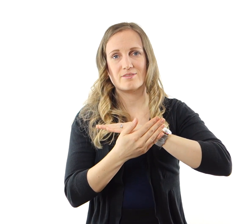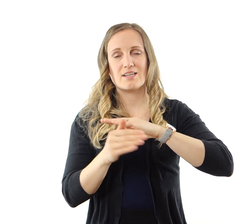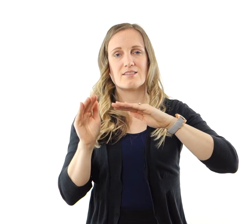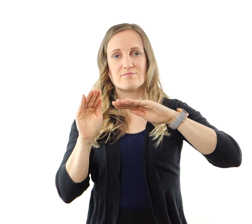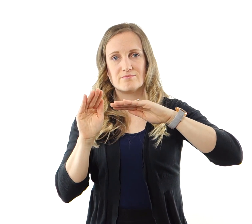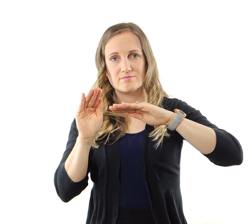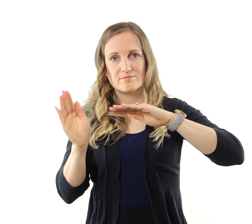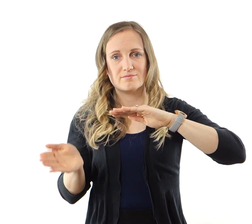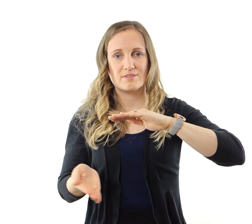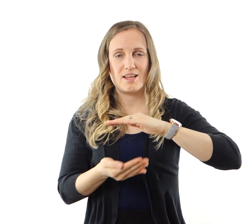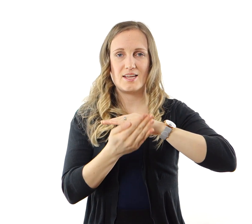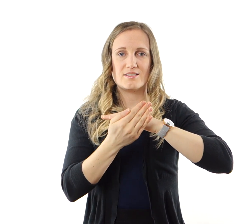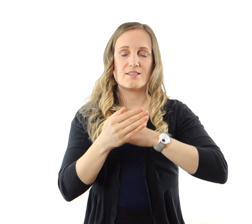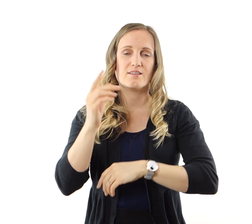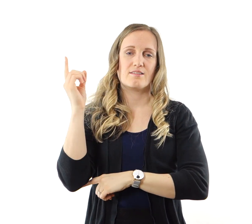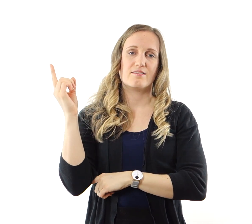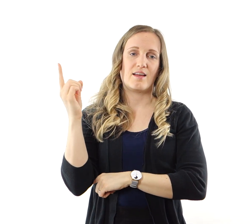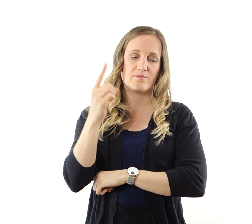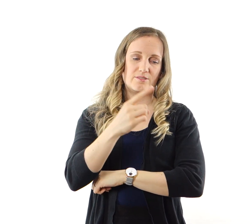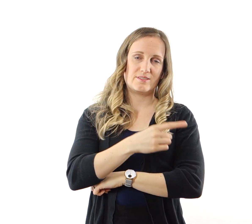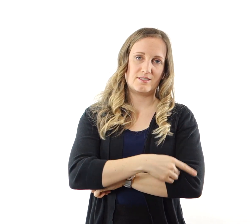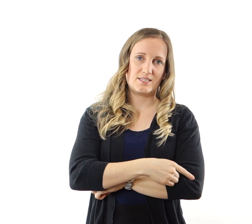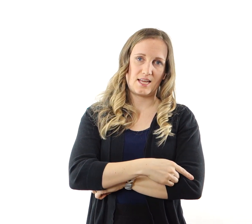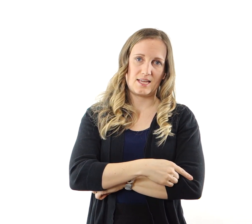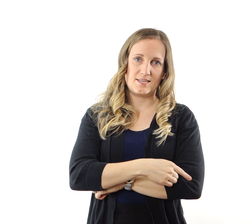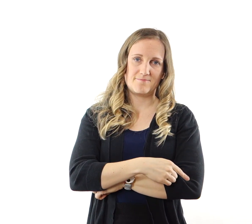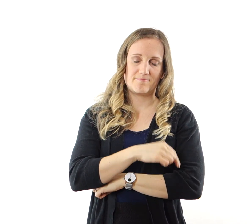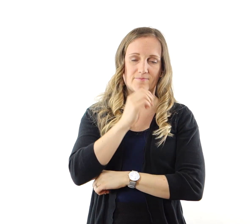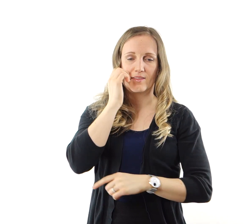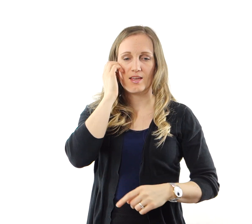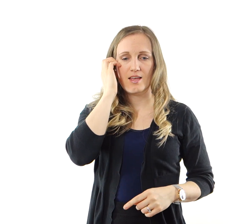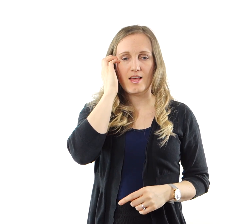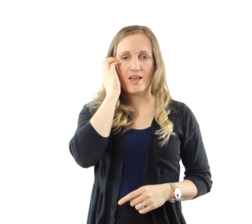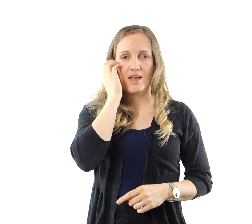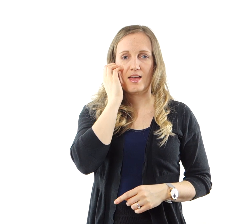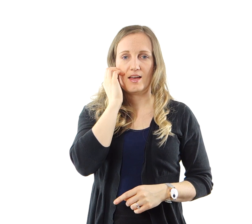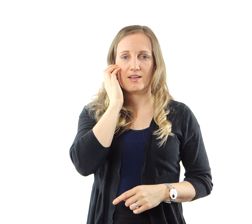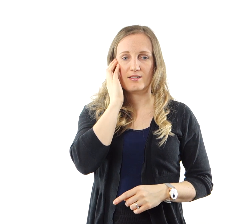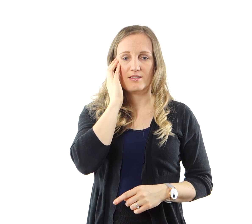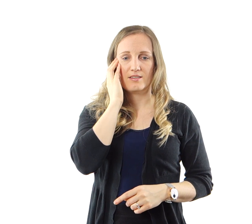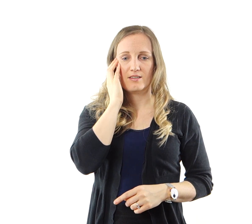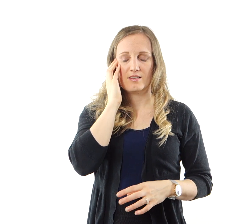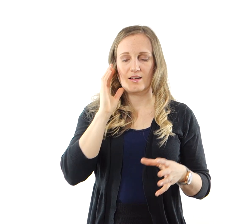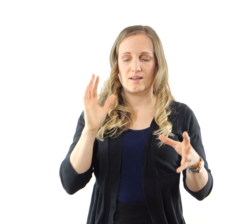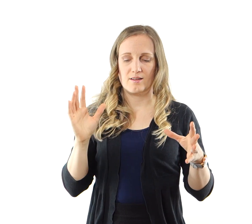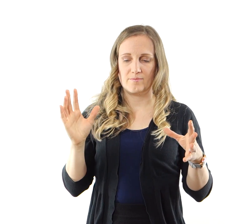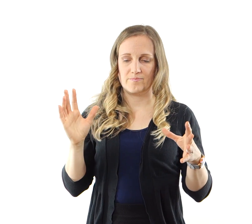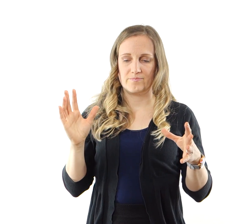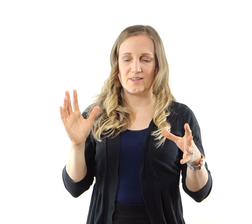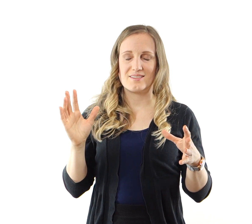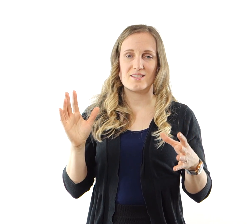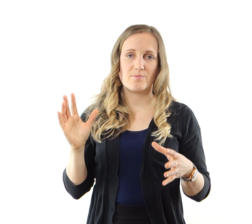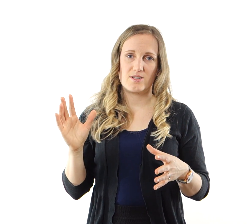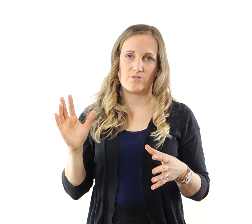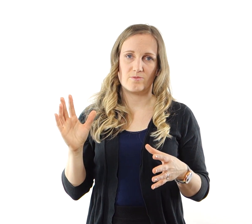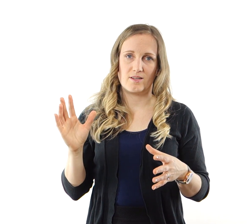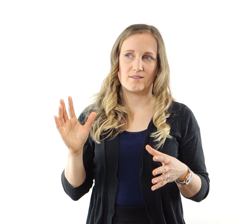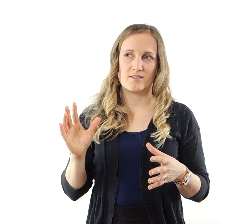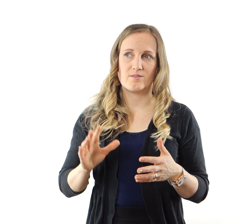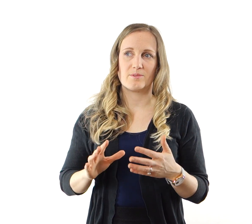right? Night. Now we're doing day. And it's a special one. And so I'm going to